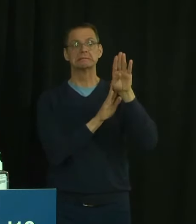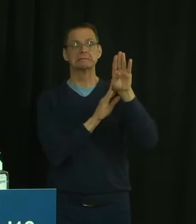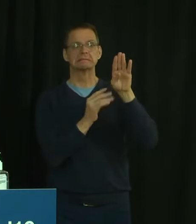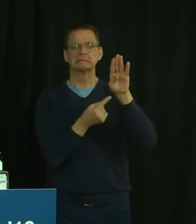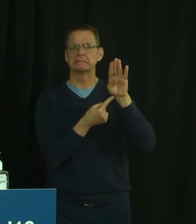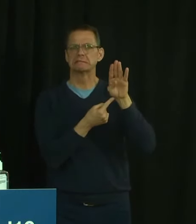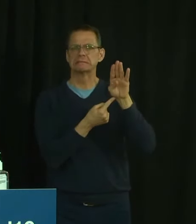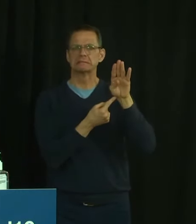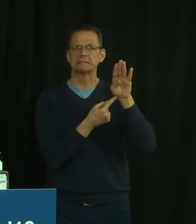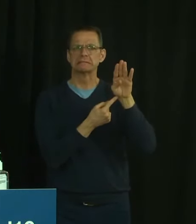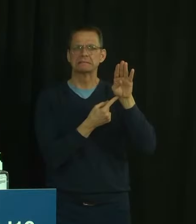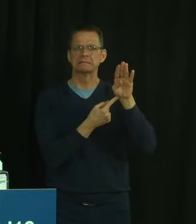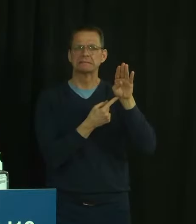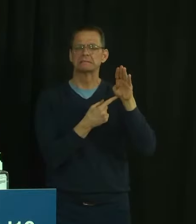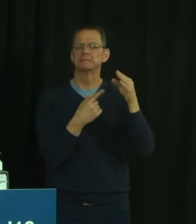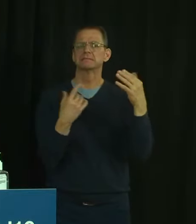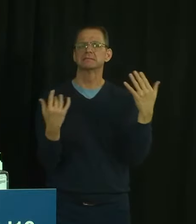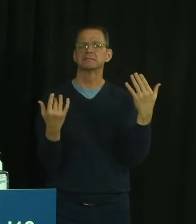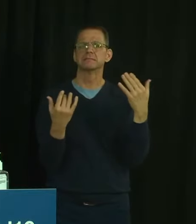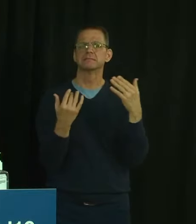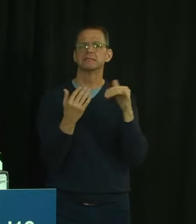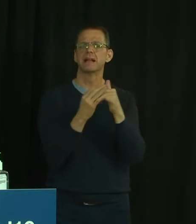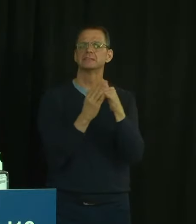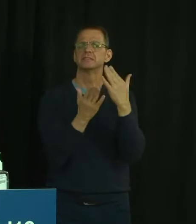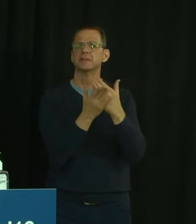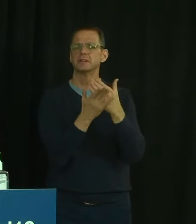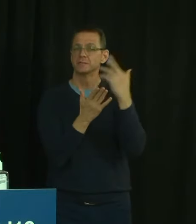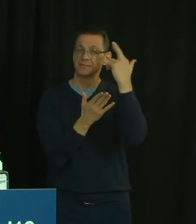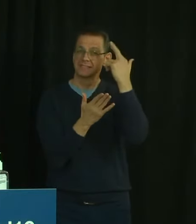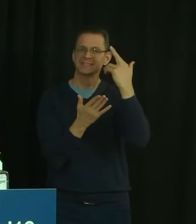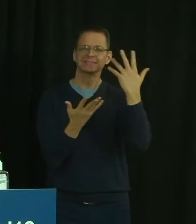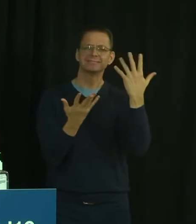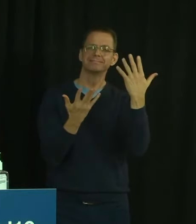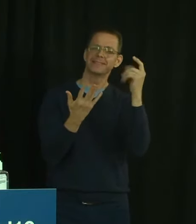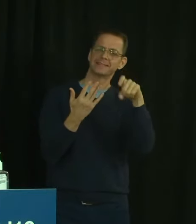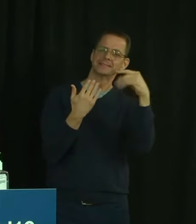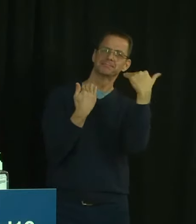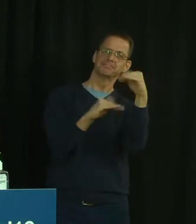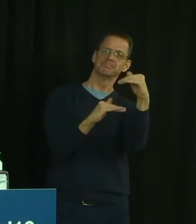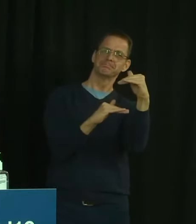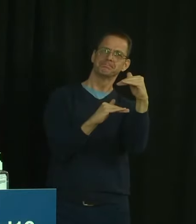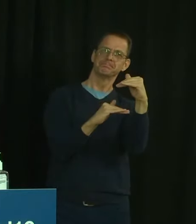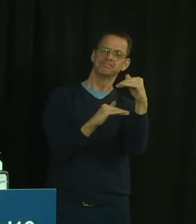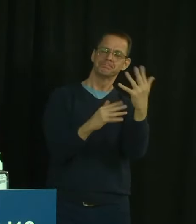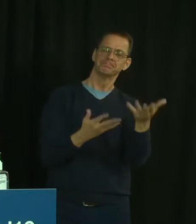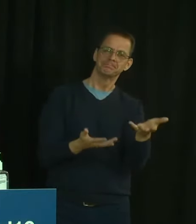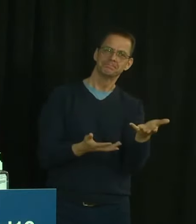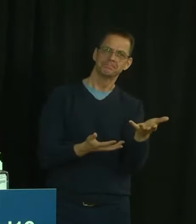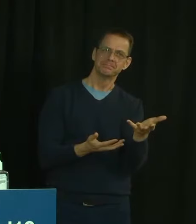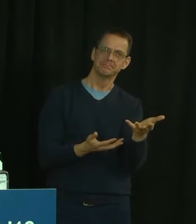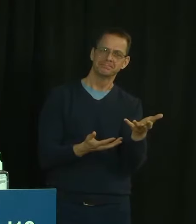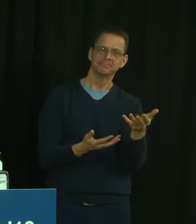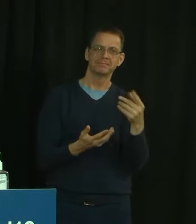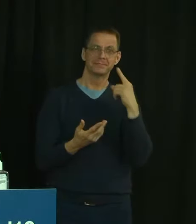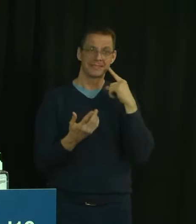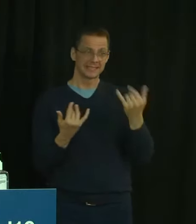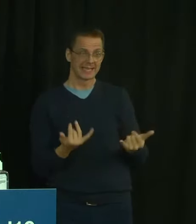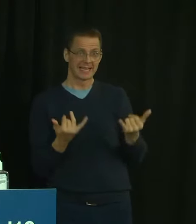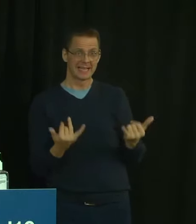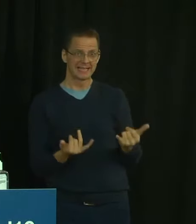more restrictions, right? We had a lot of appeals to personal responsibility and people to do the right thing, but in the end, rules are what did it. So what do you